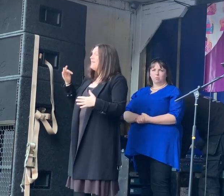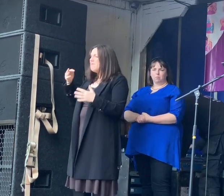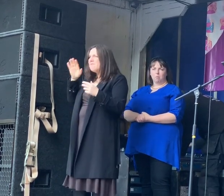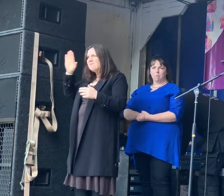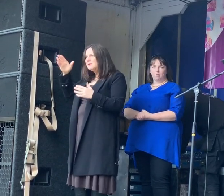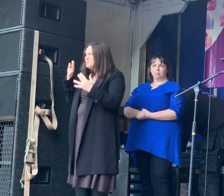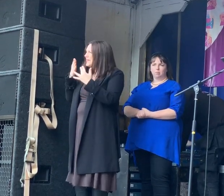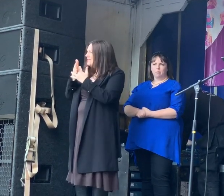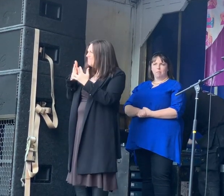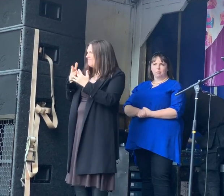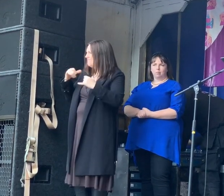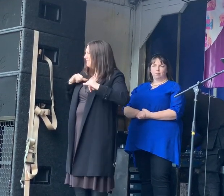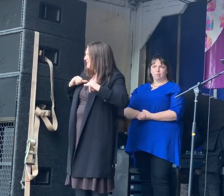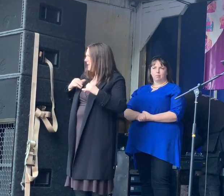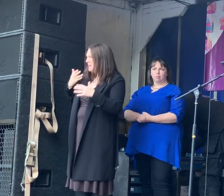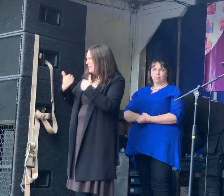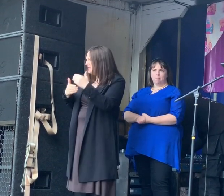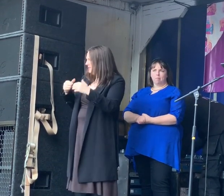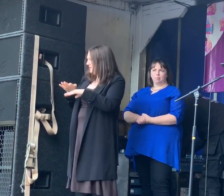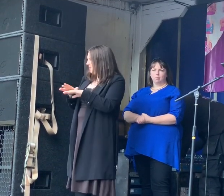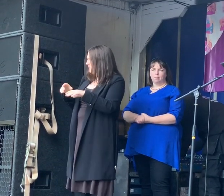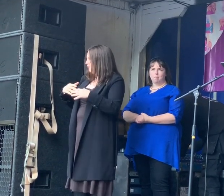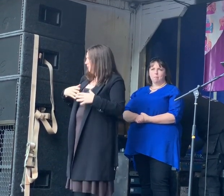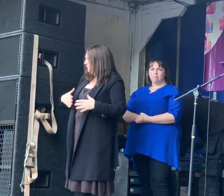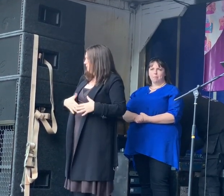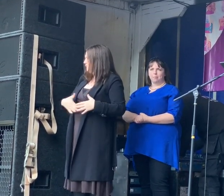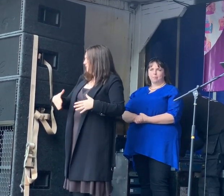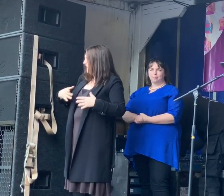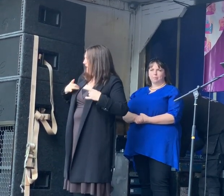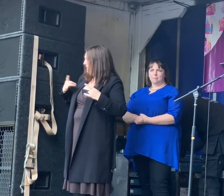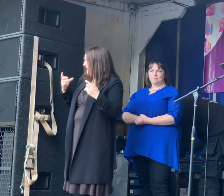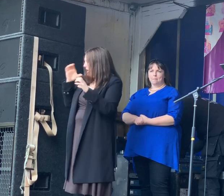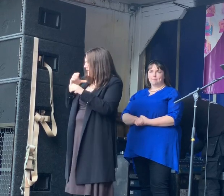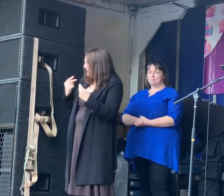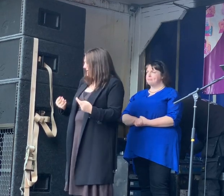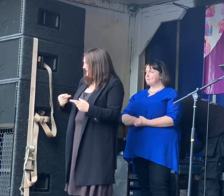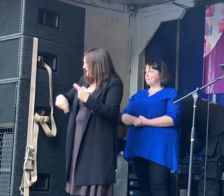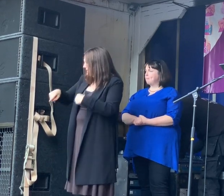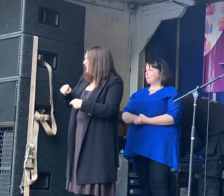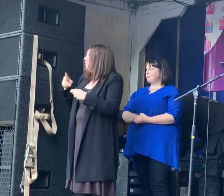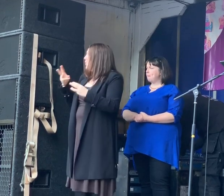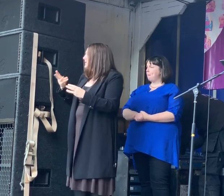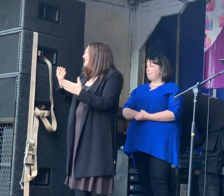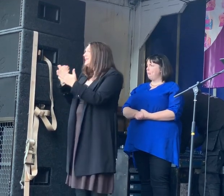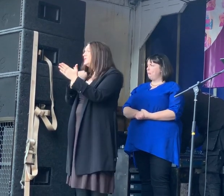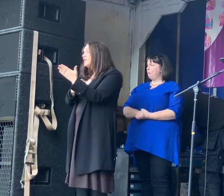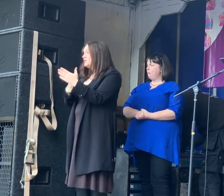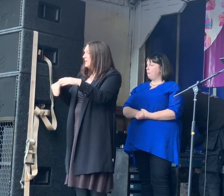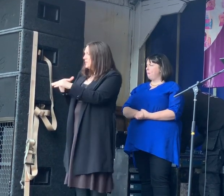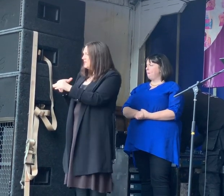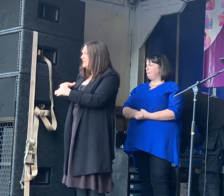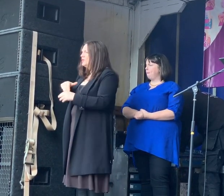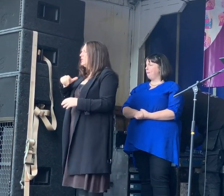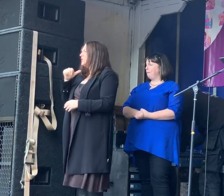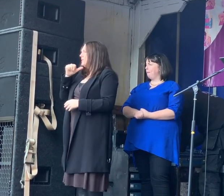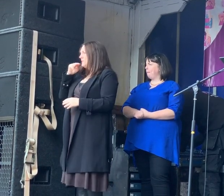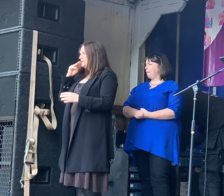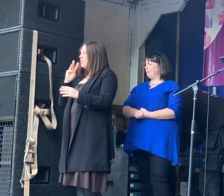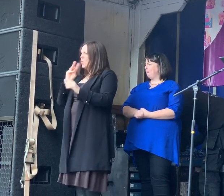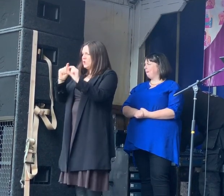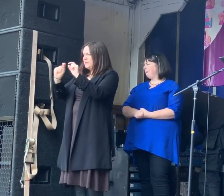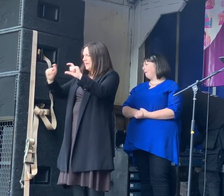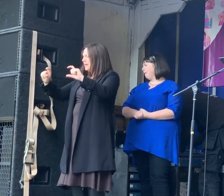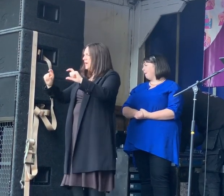access the reproductive health care that we need. We are calling for legislation that is inclusive and wording that gives no possibility